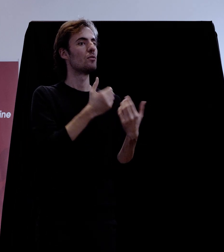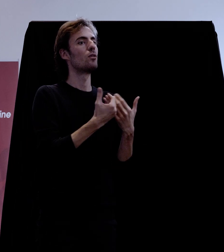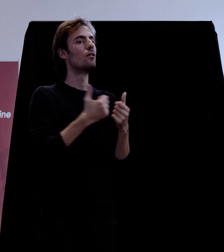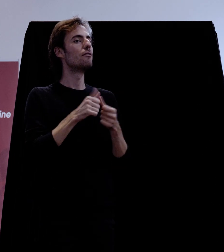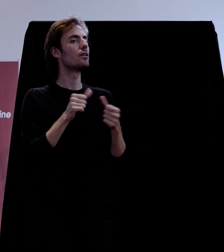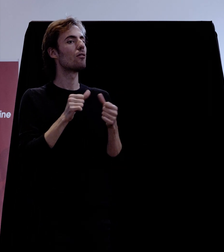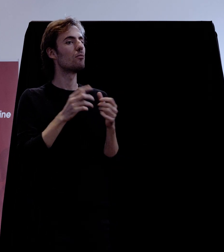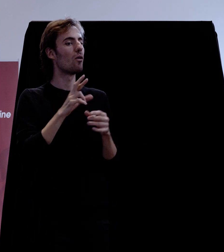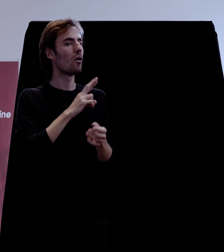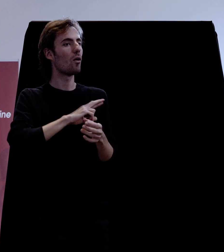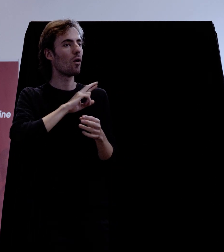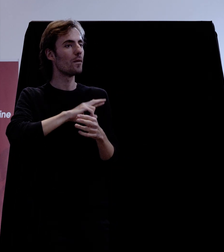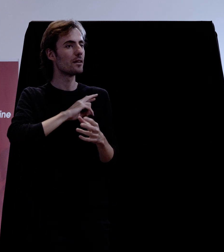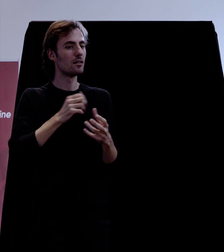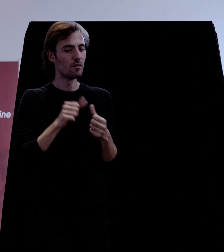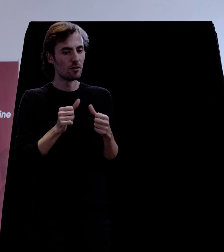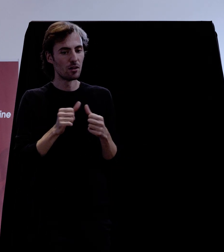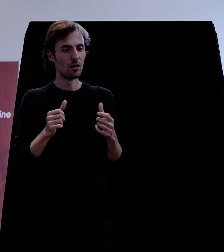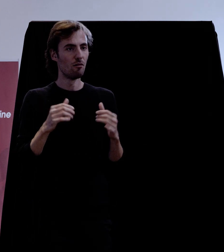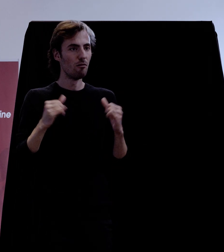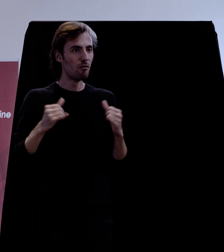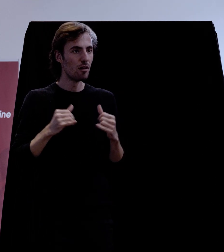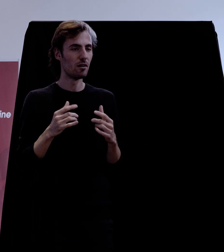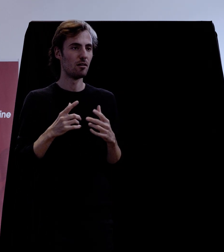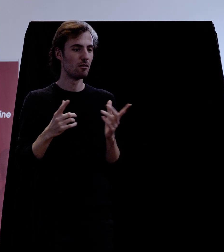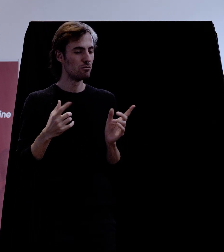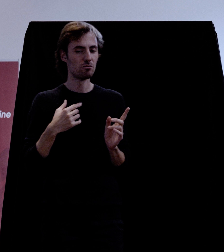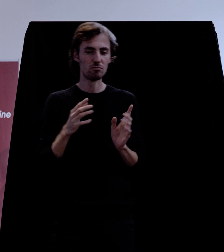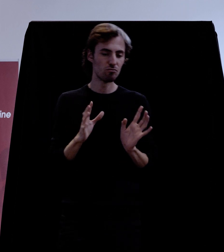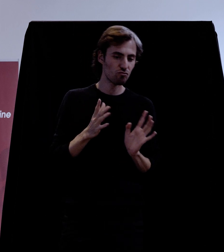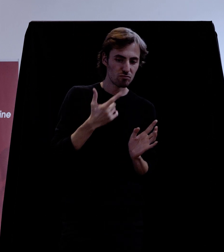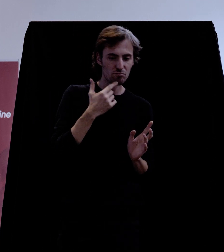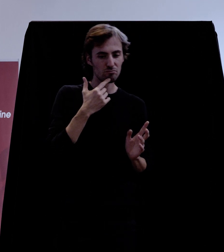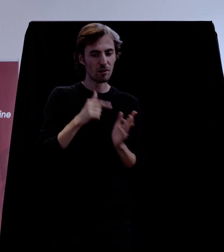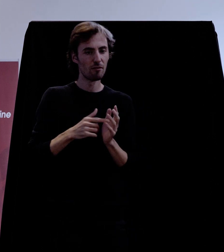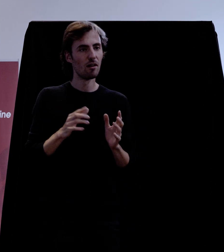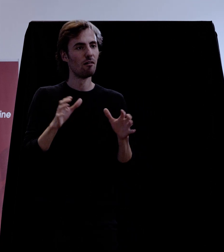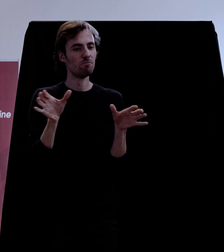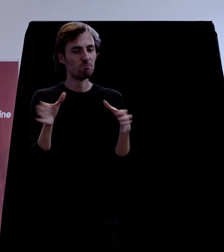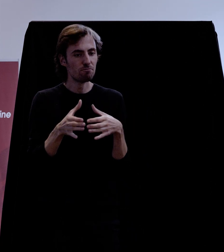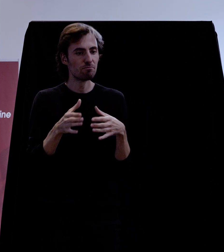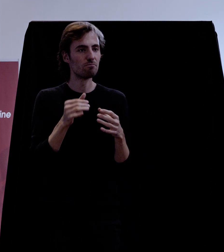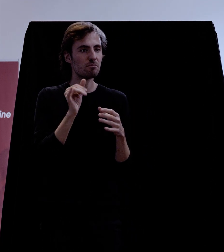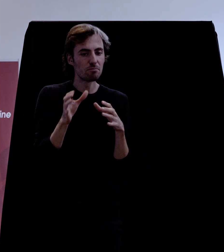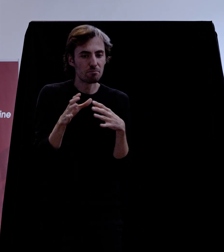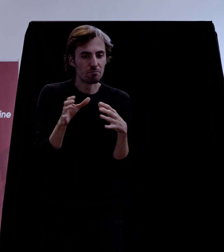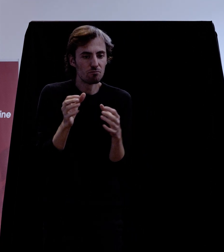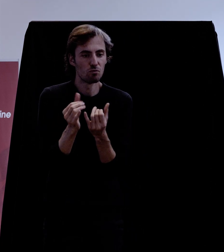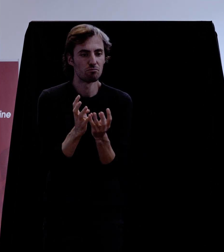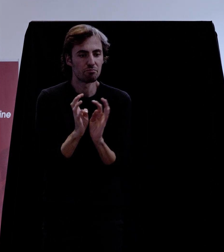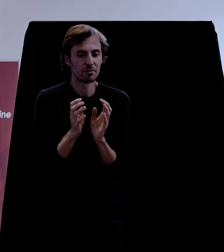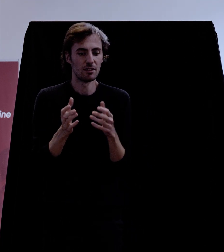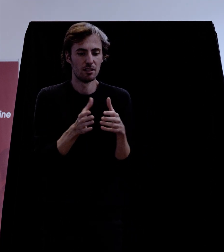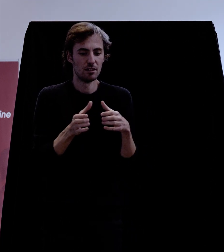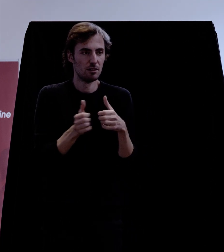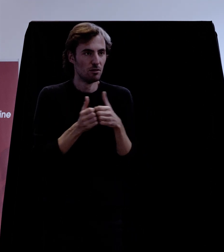lab members." So we had a reunion. 15 of them were able to come. Most